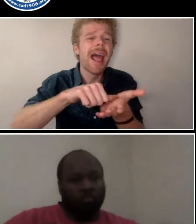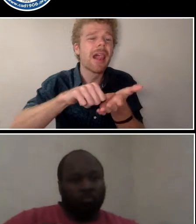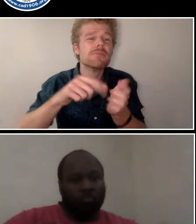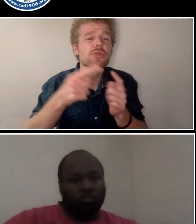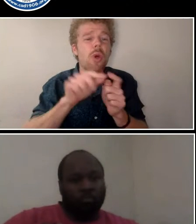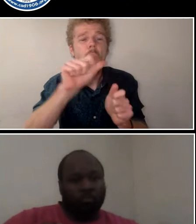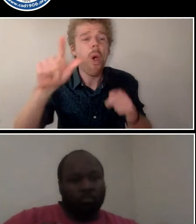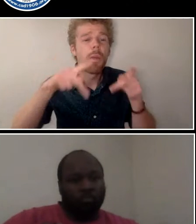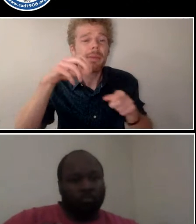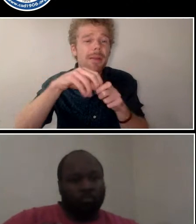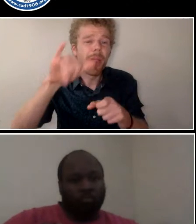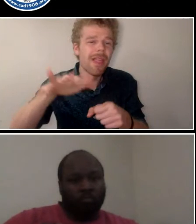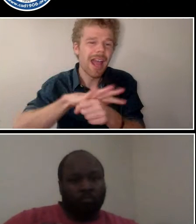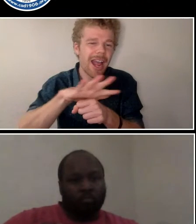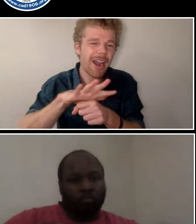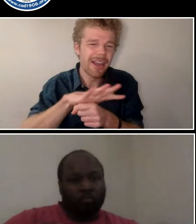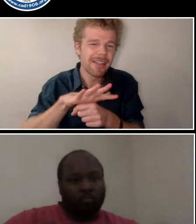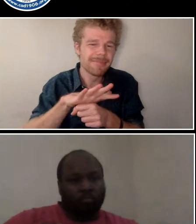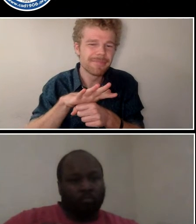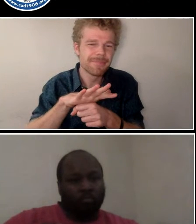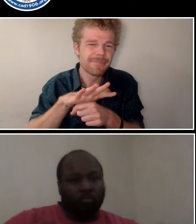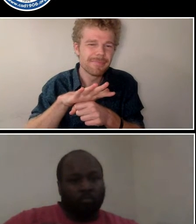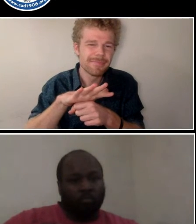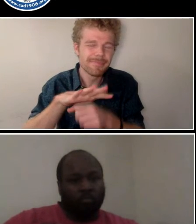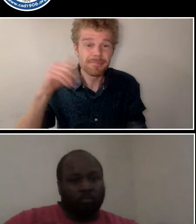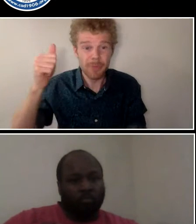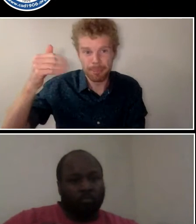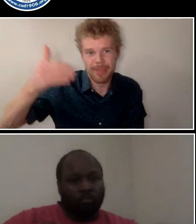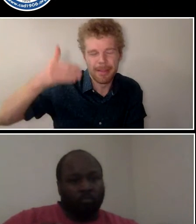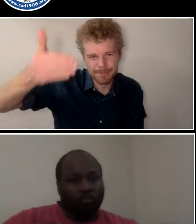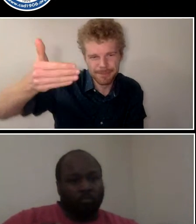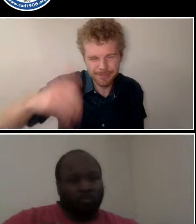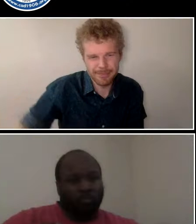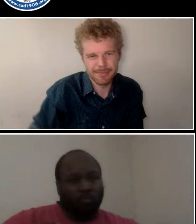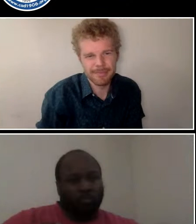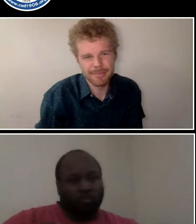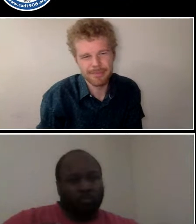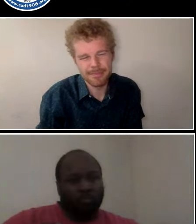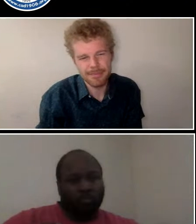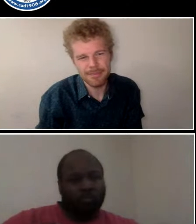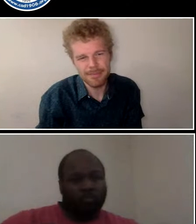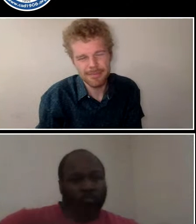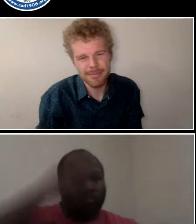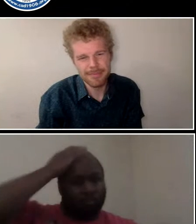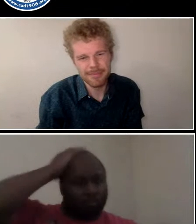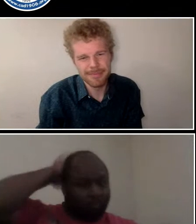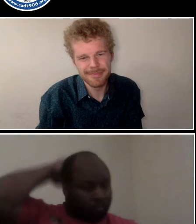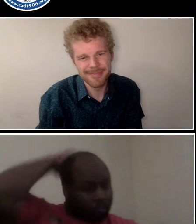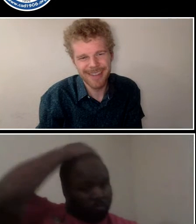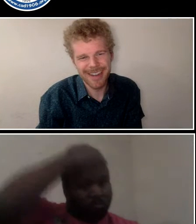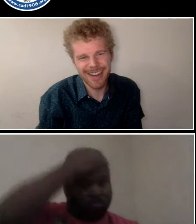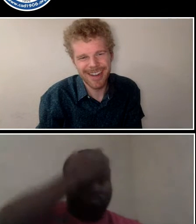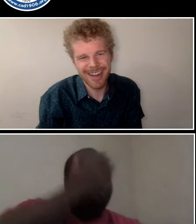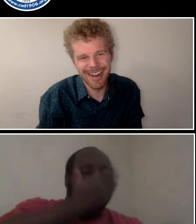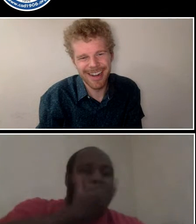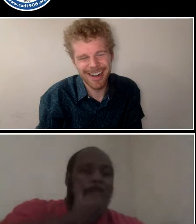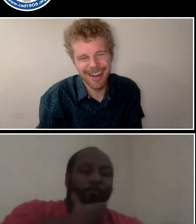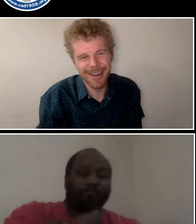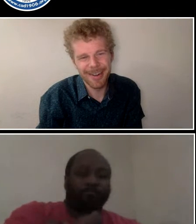a card of some sort coming with your food order that comes in or that's delivered.